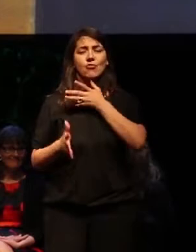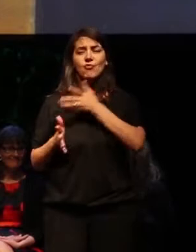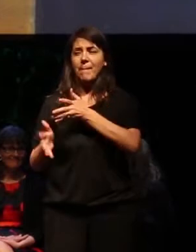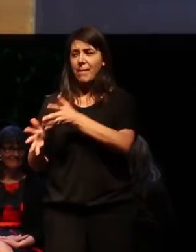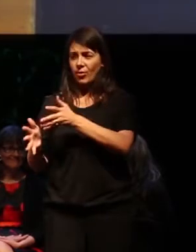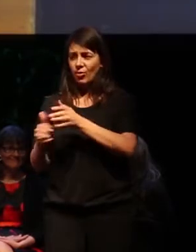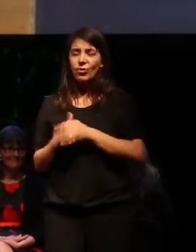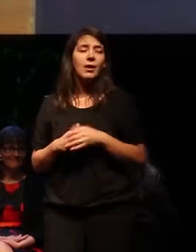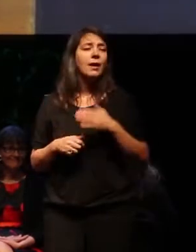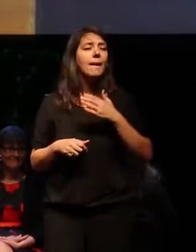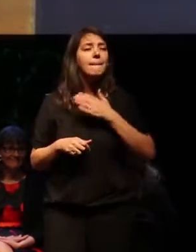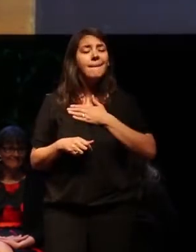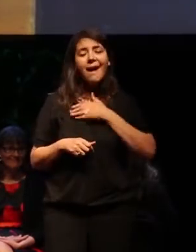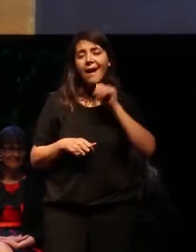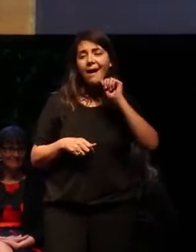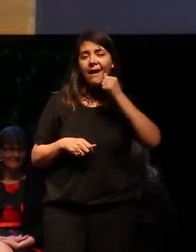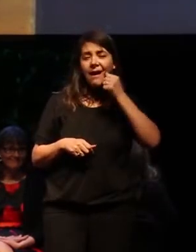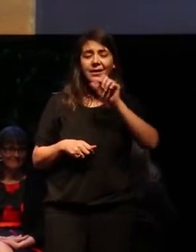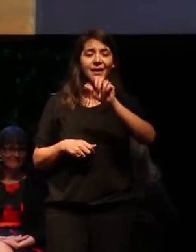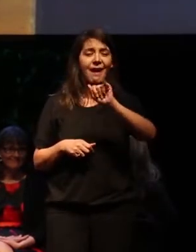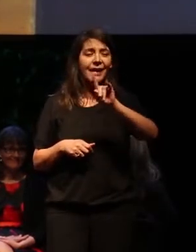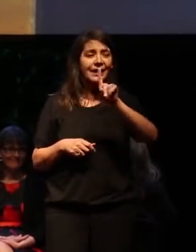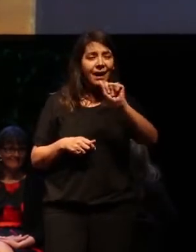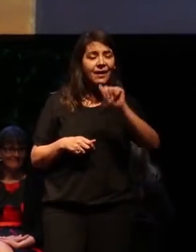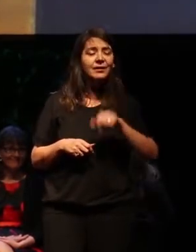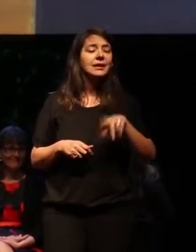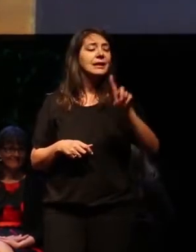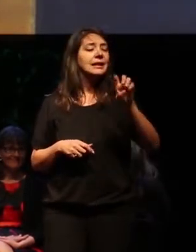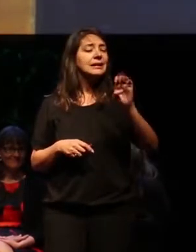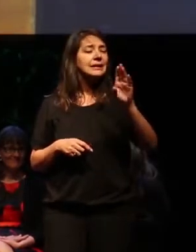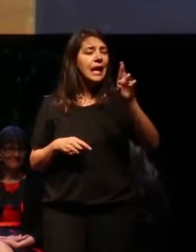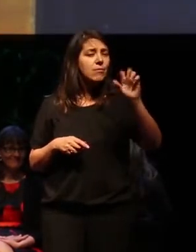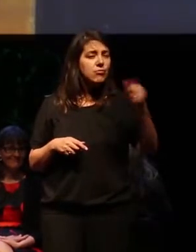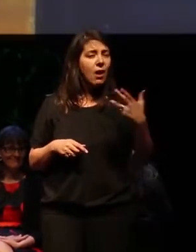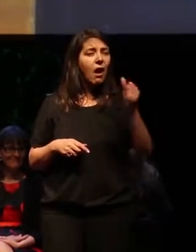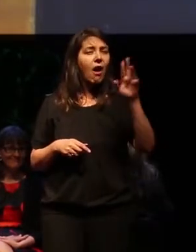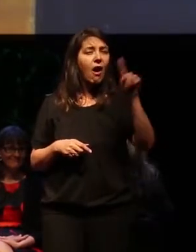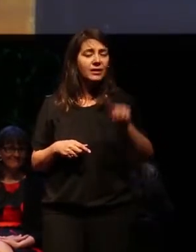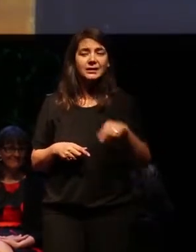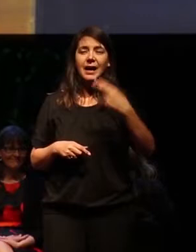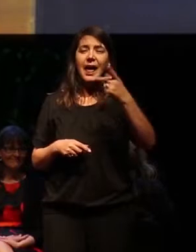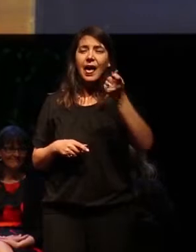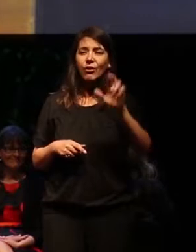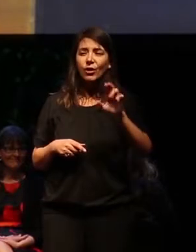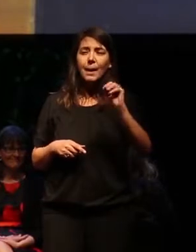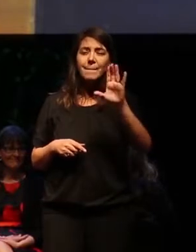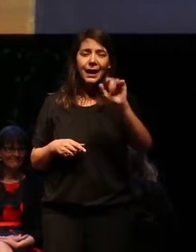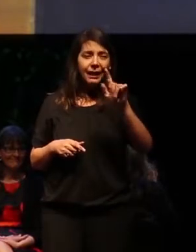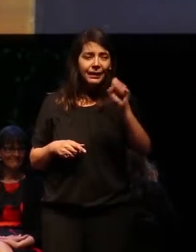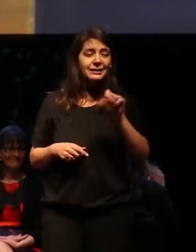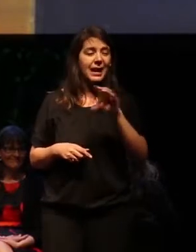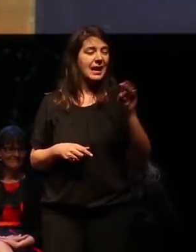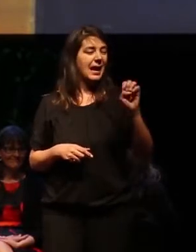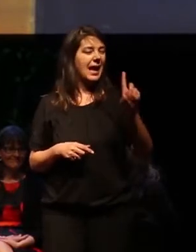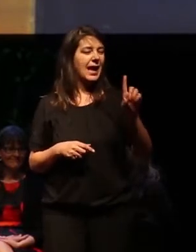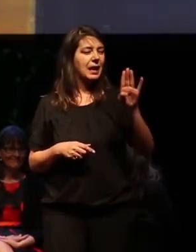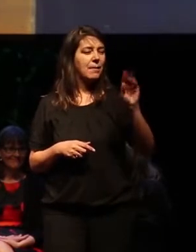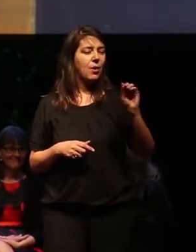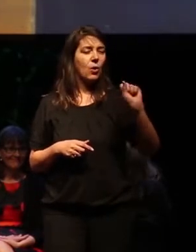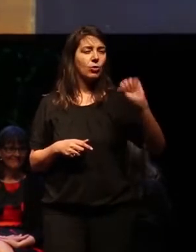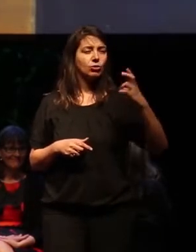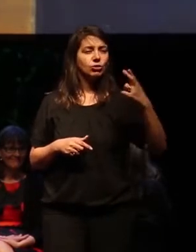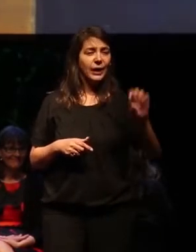grandmother, my auntie Aida, Deborah Hartz, Heather McAleese, and Edward Roche for helping